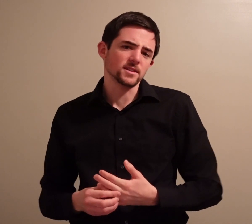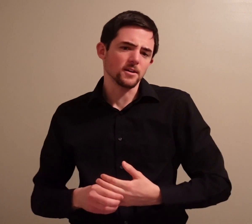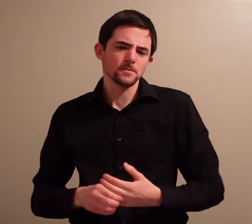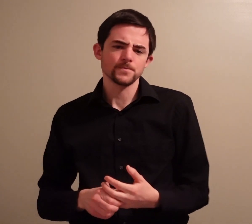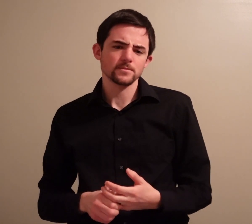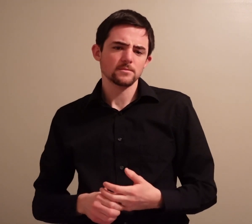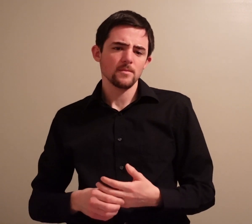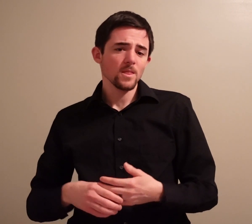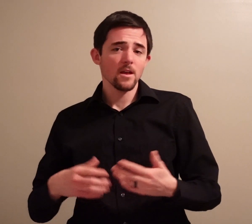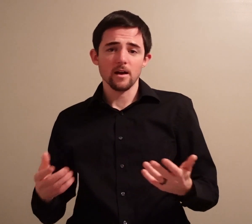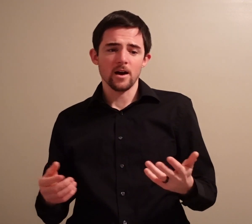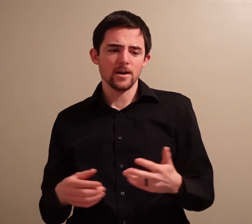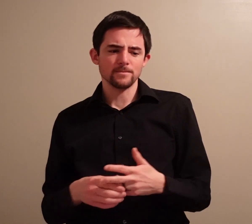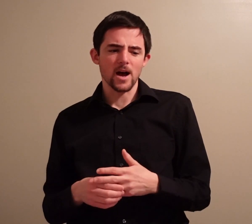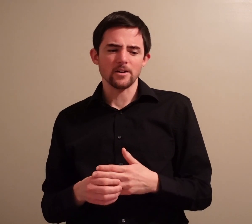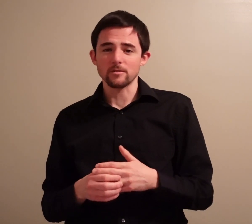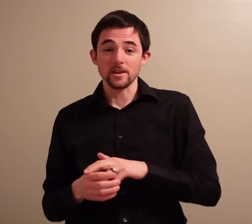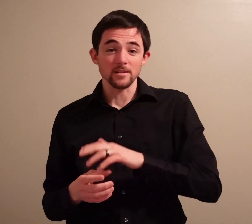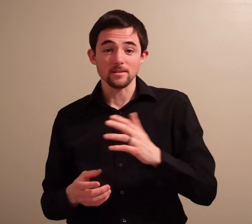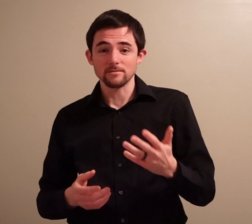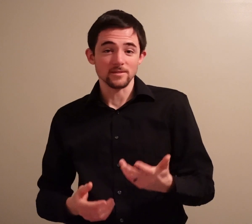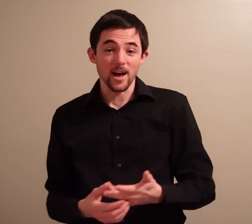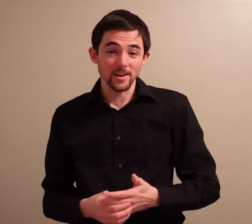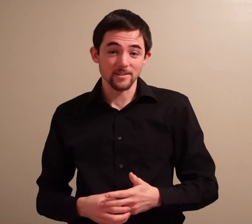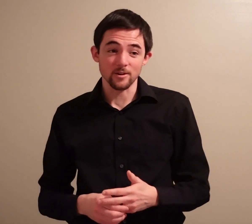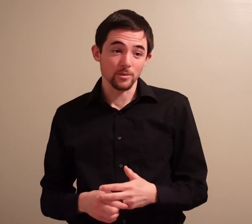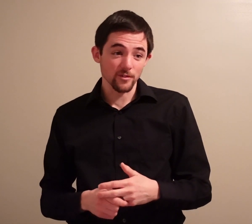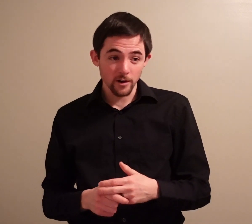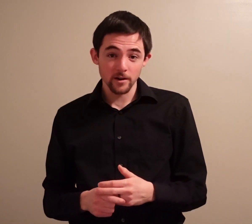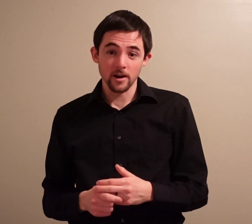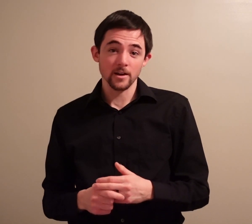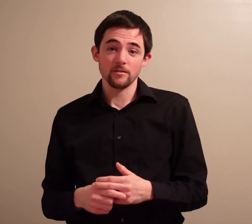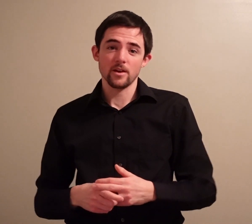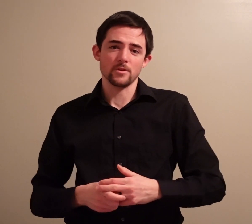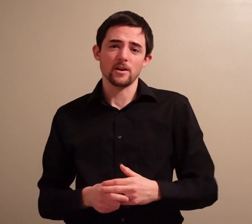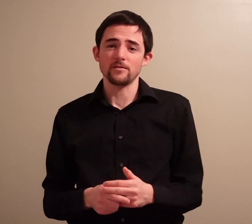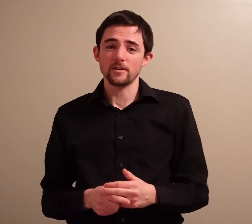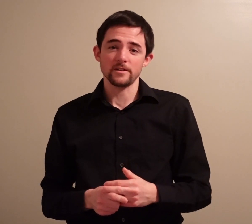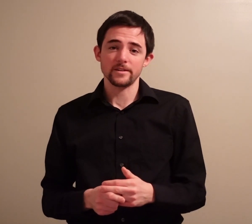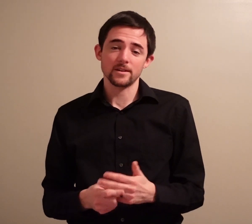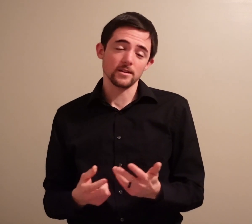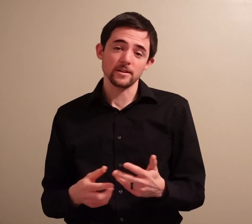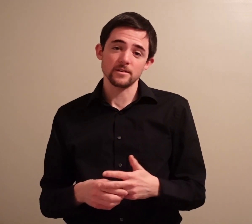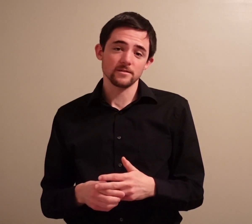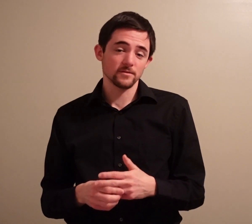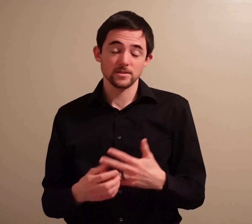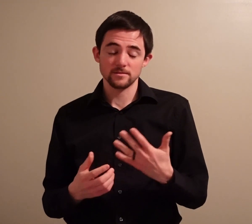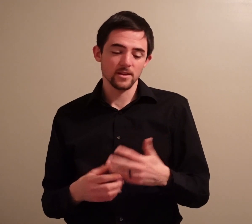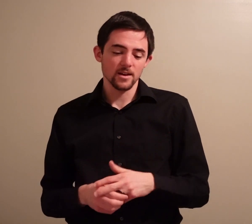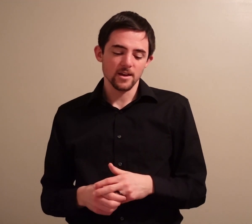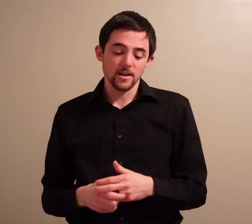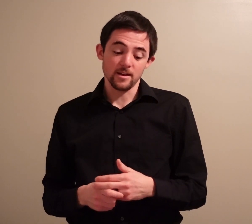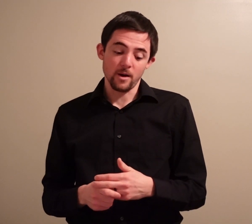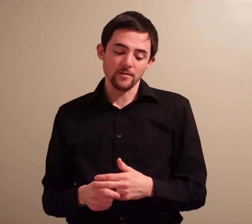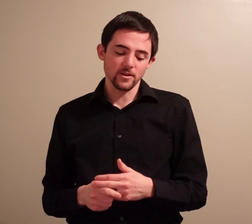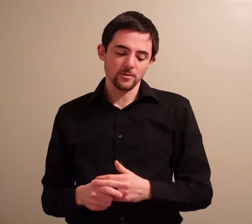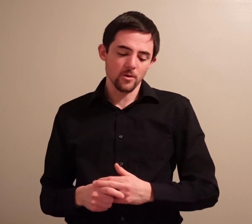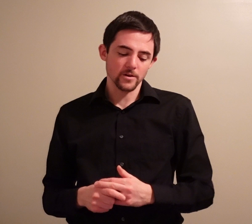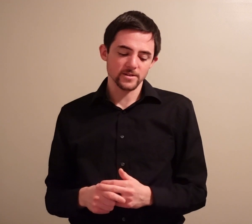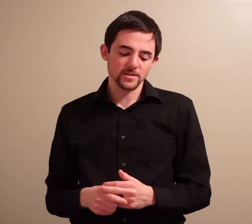ASL. I don't really like or prefer any of them. They're not very clear in my viewpoint. So